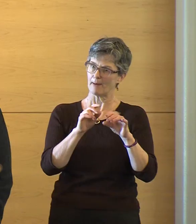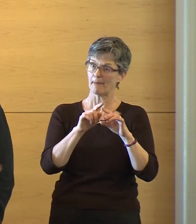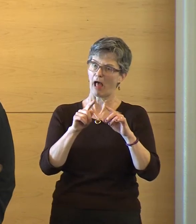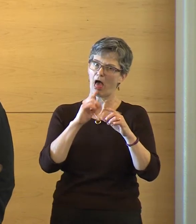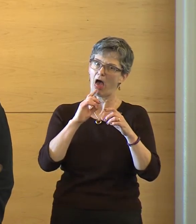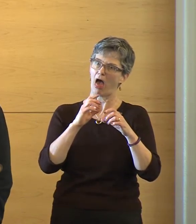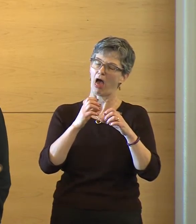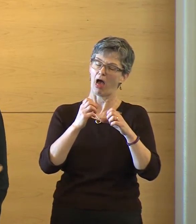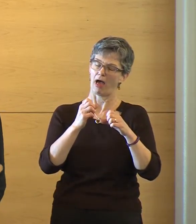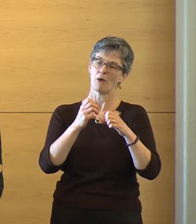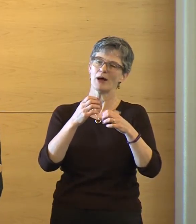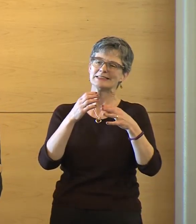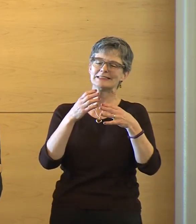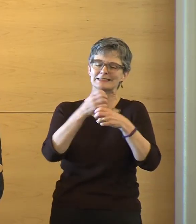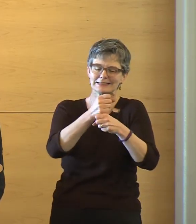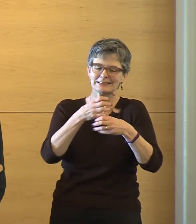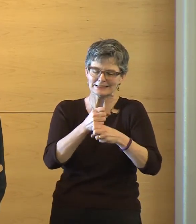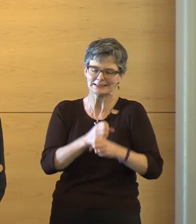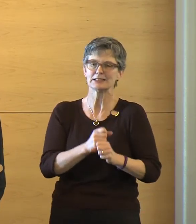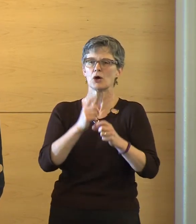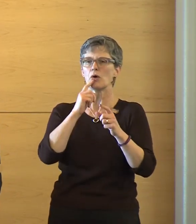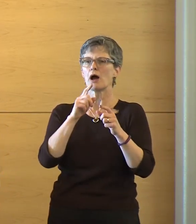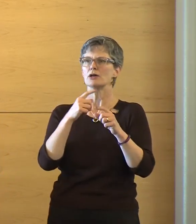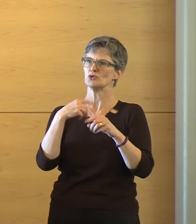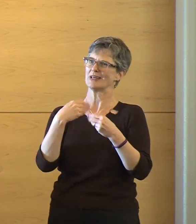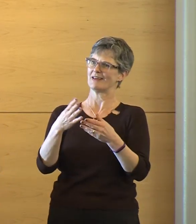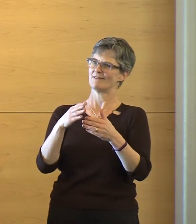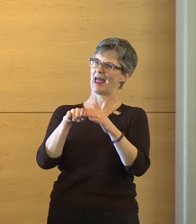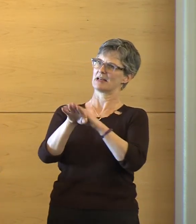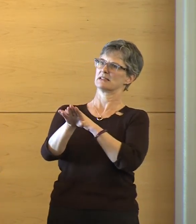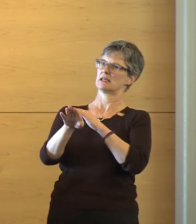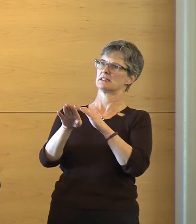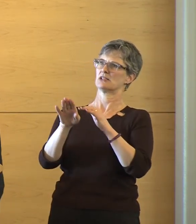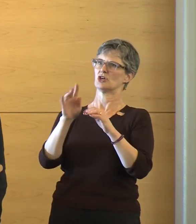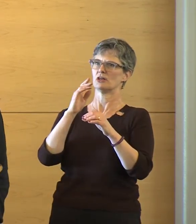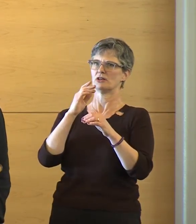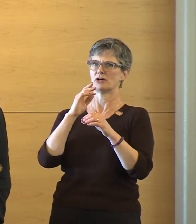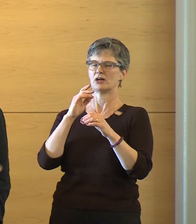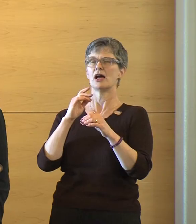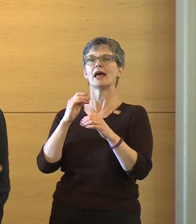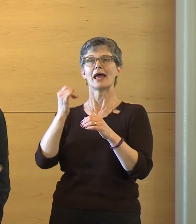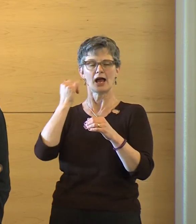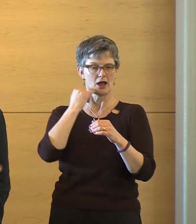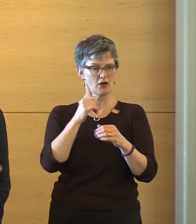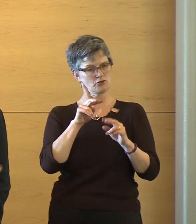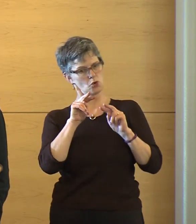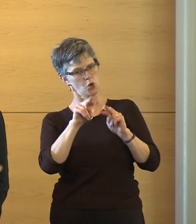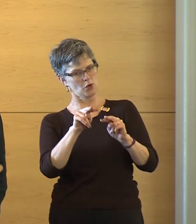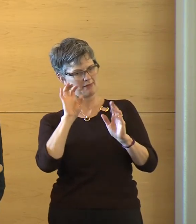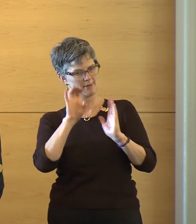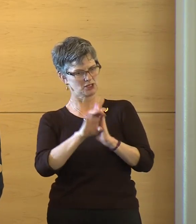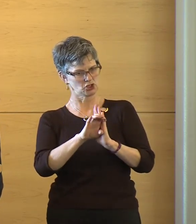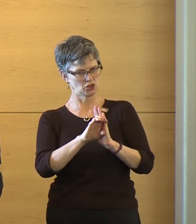an image? That's a good question. And it really, the goal is